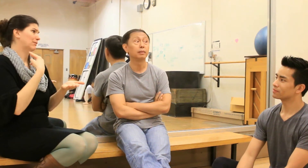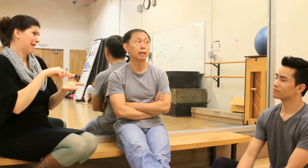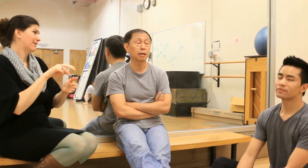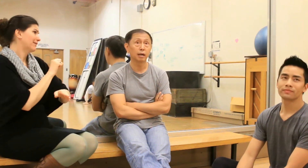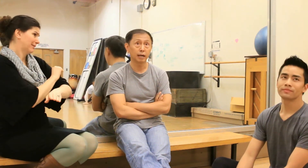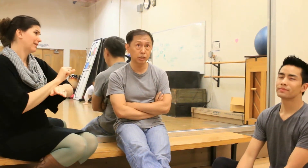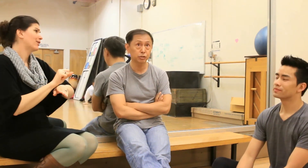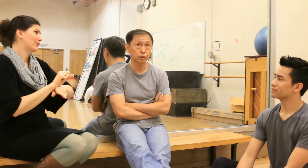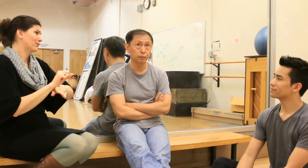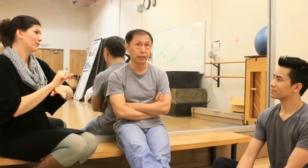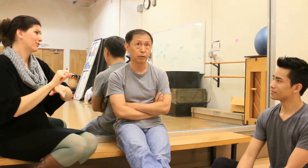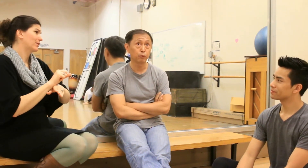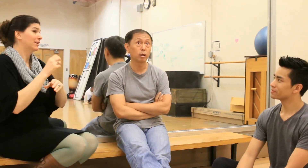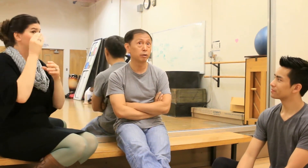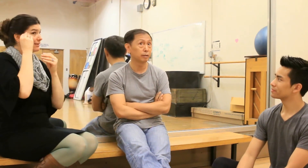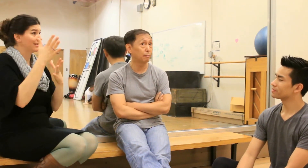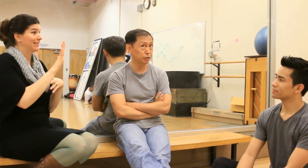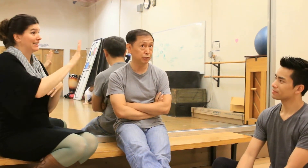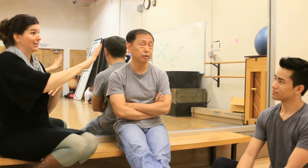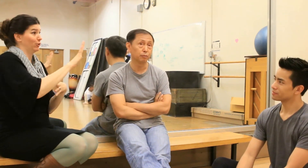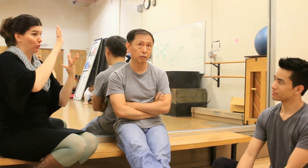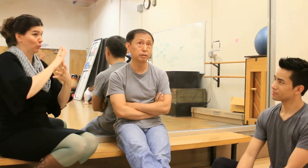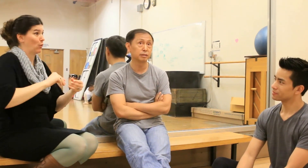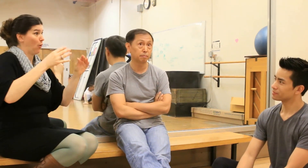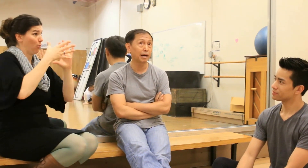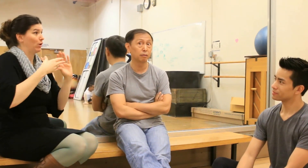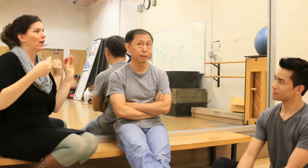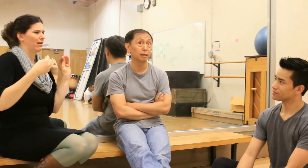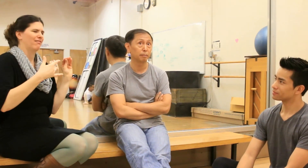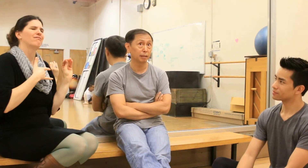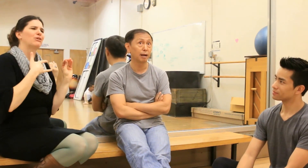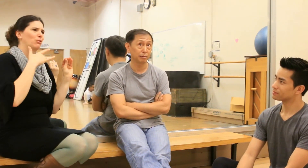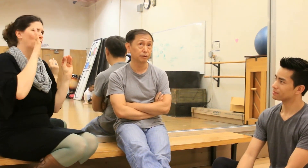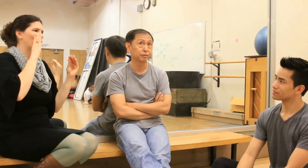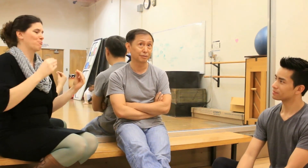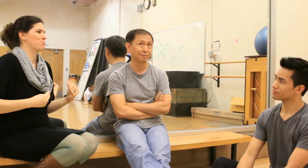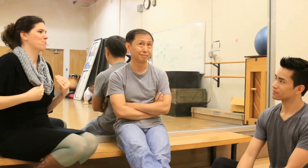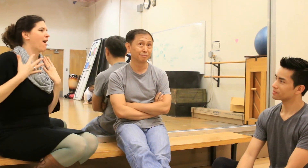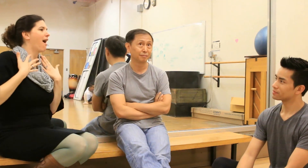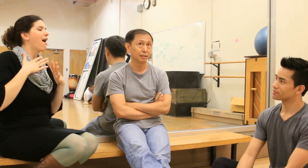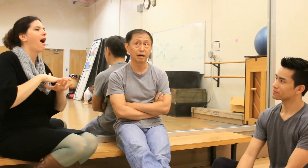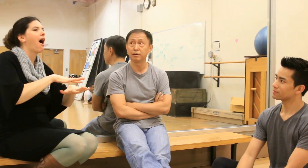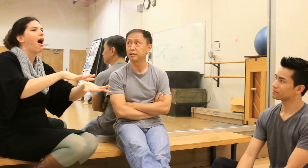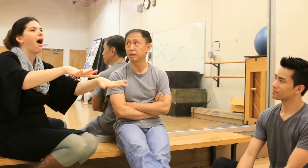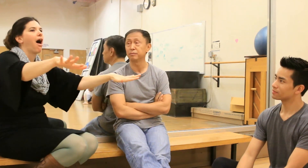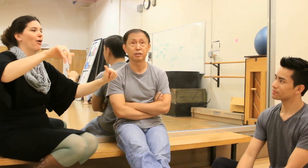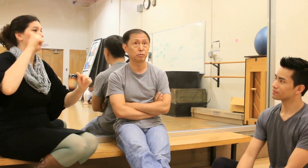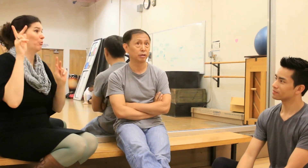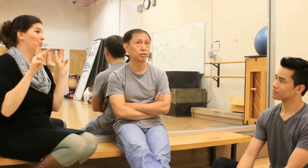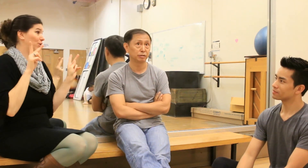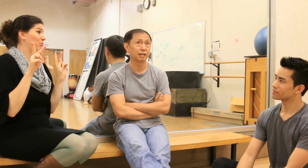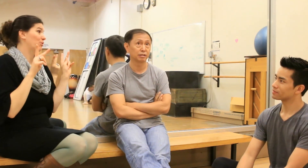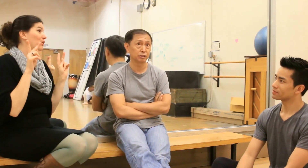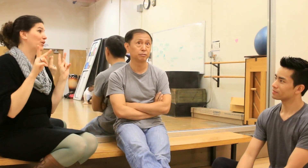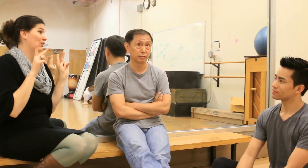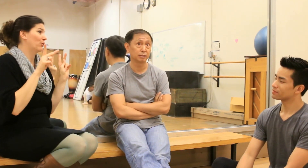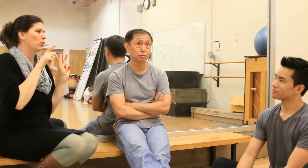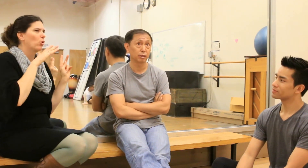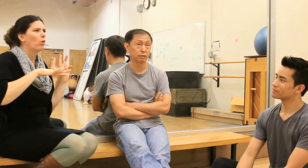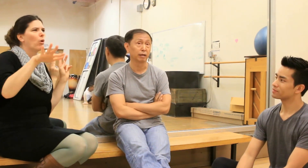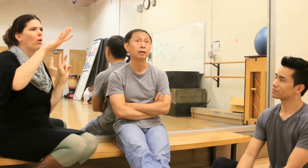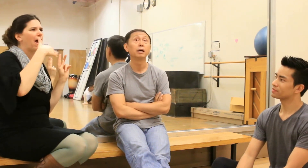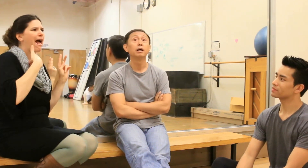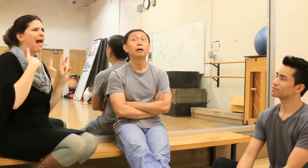And his story will, I'm sure, will inspire many, many others. And same situations and